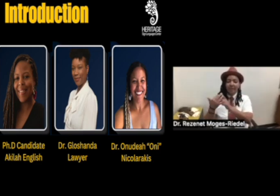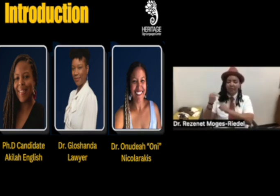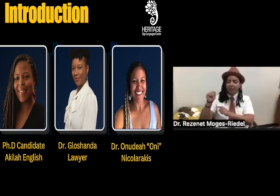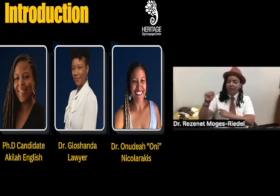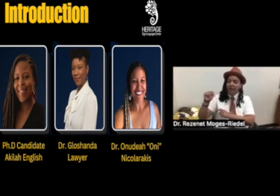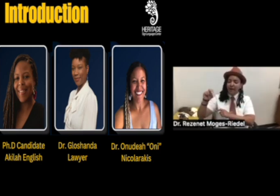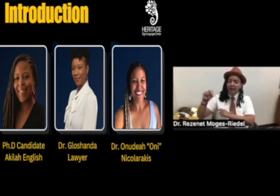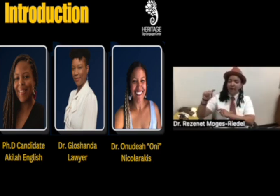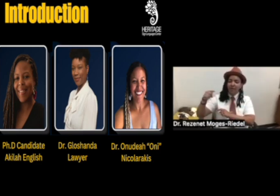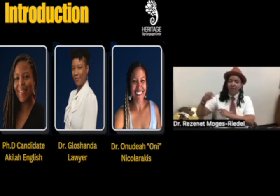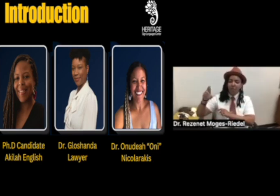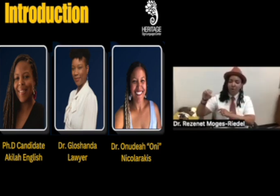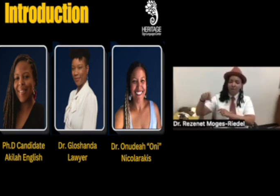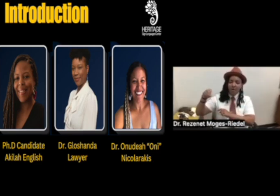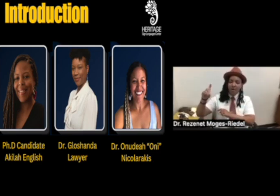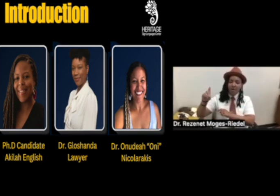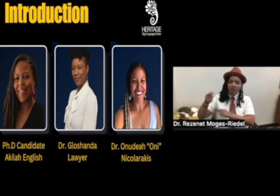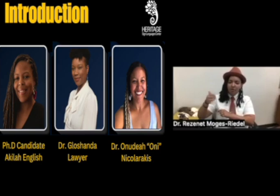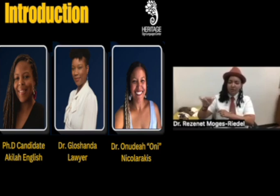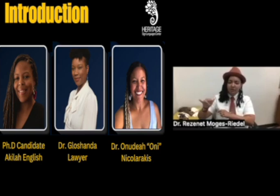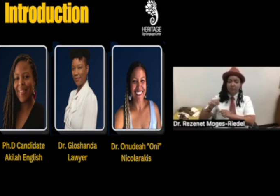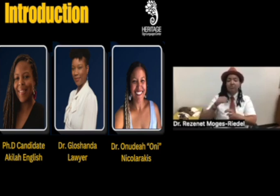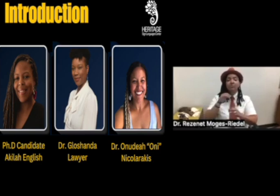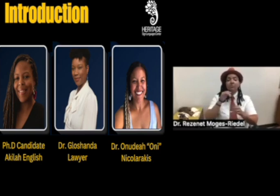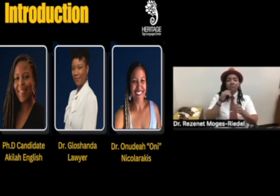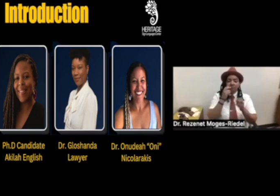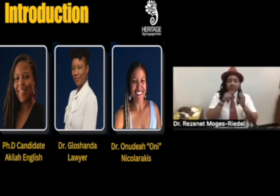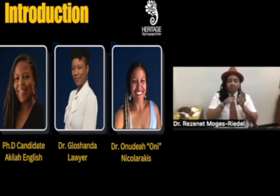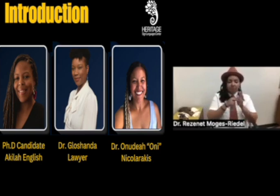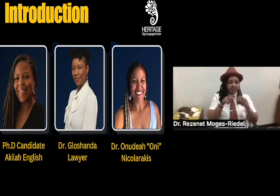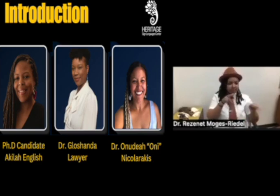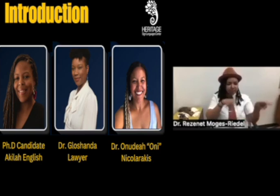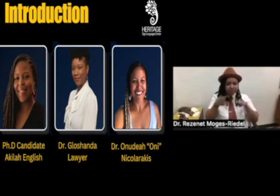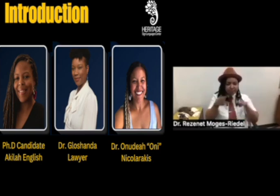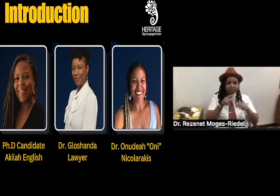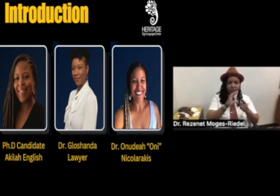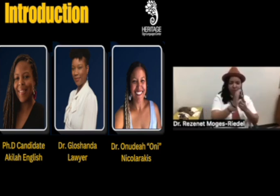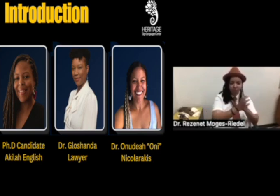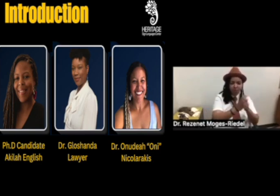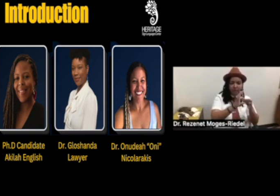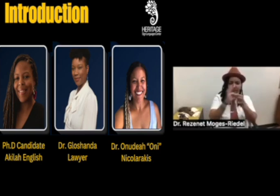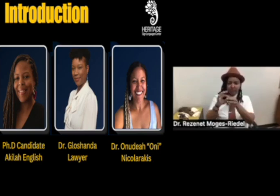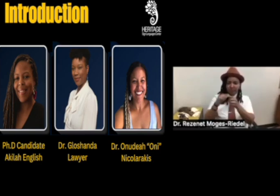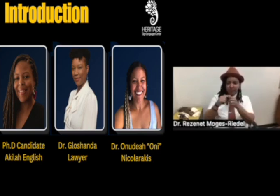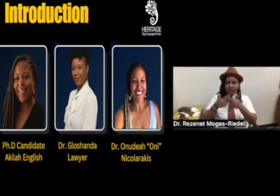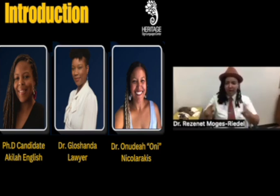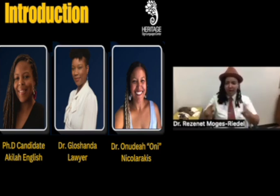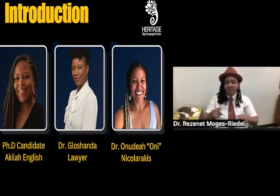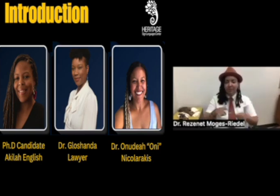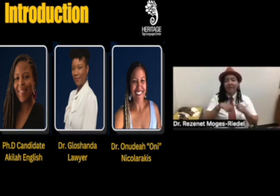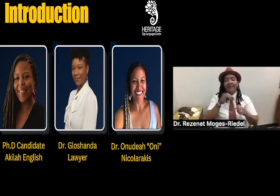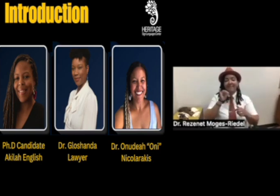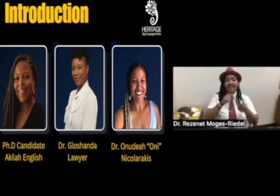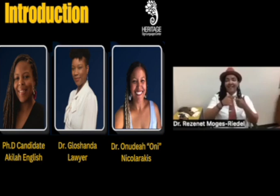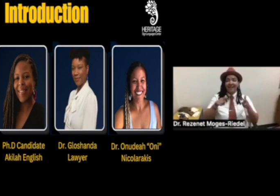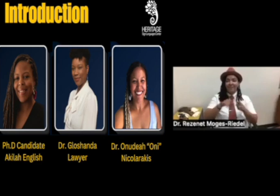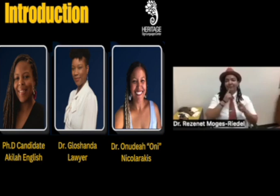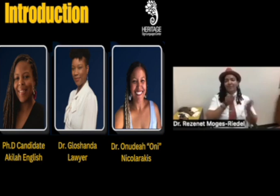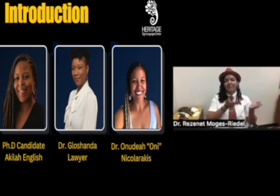started. Also looking at linguistic anthropology as well, looking at how those cultures and